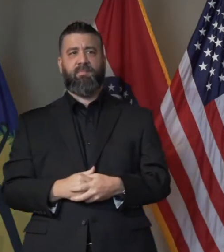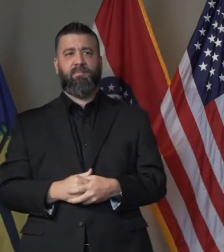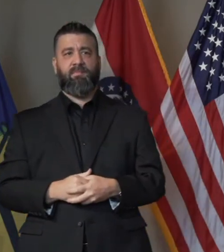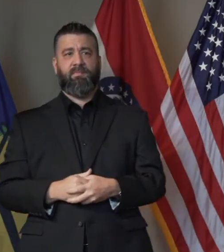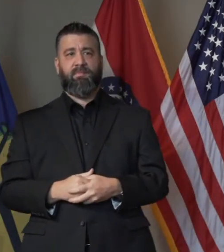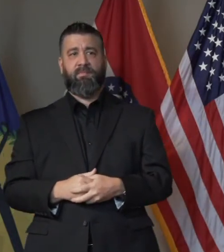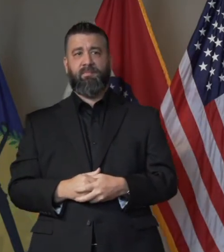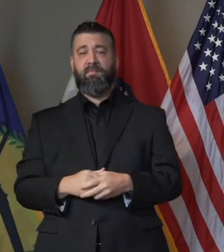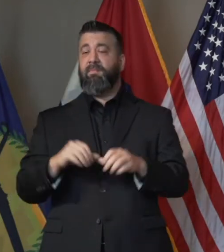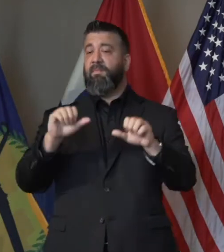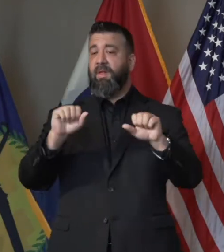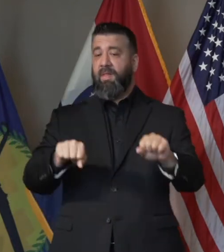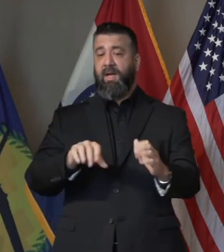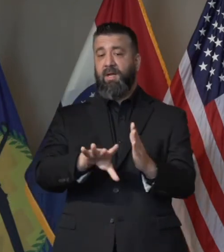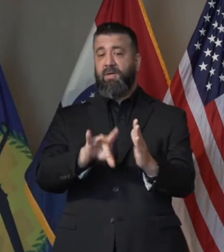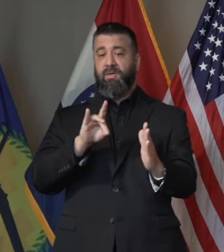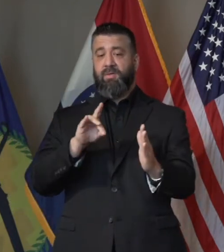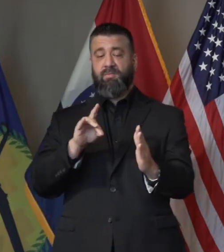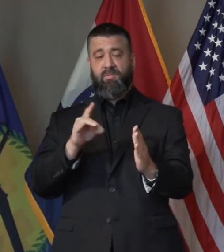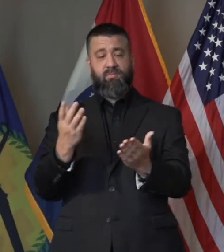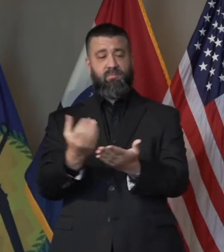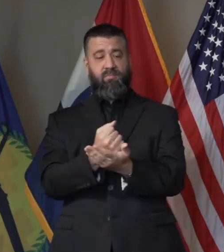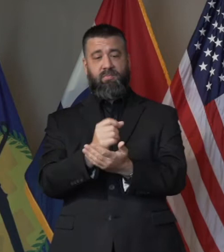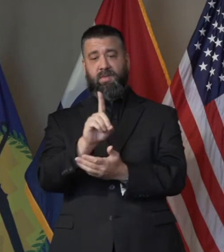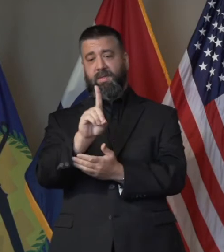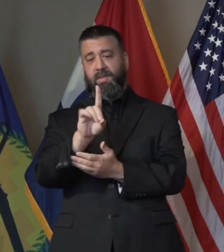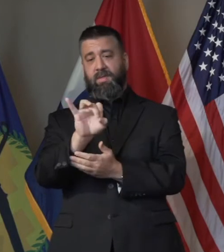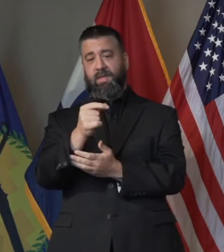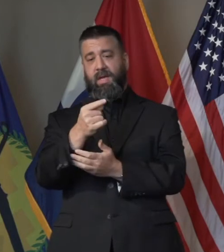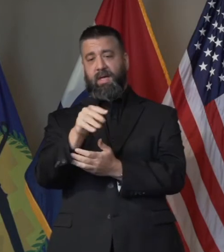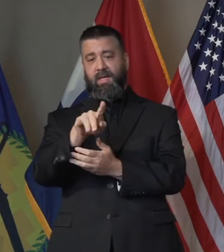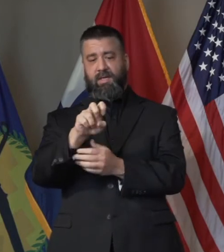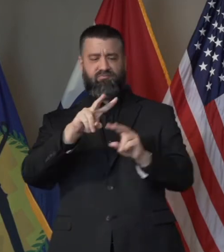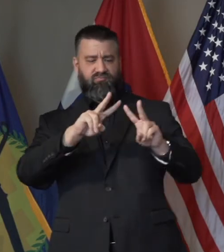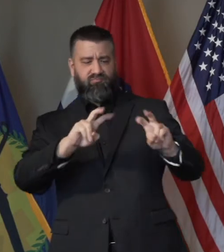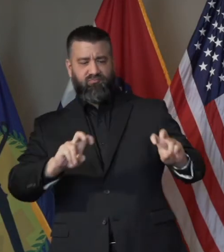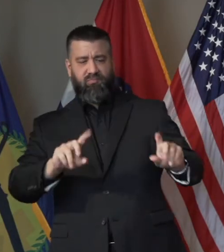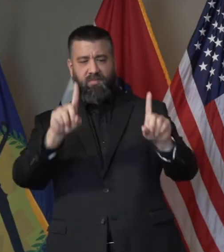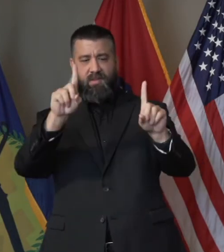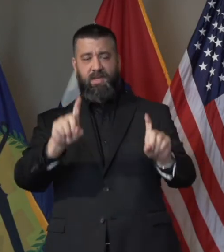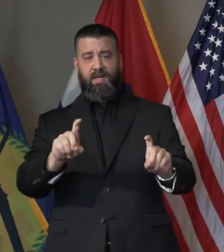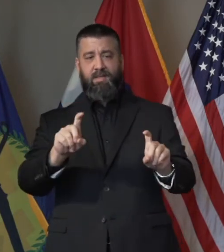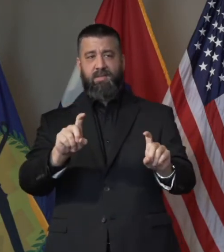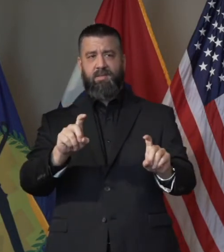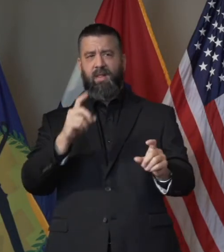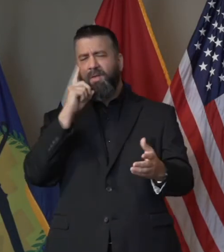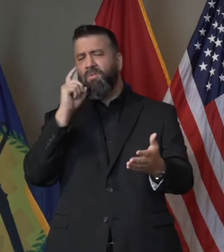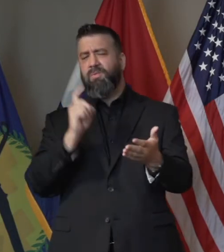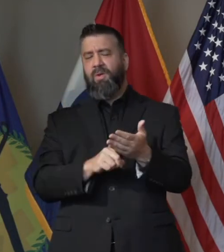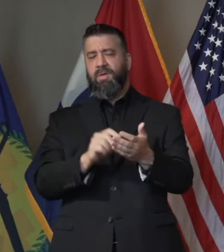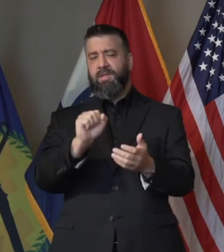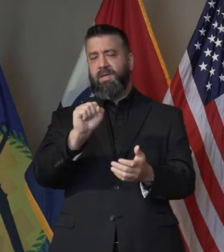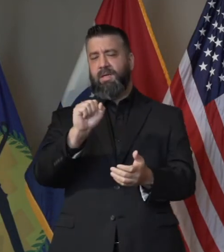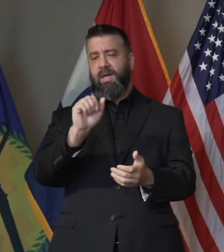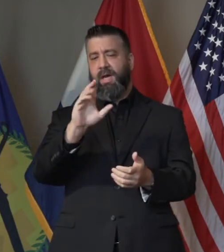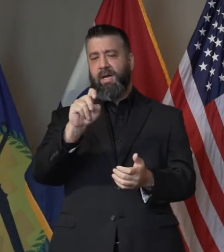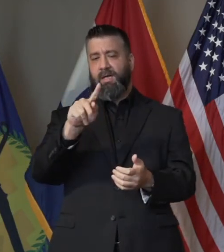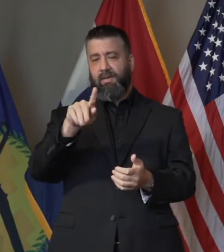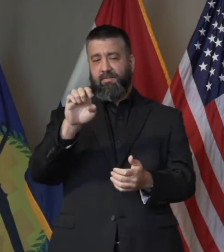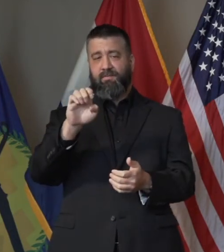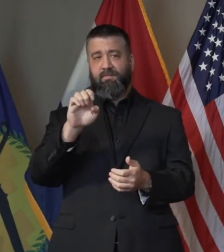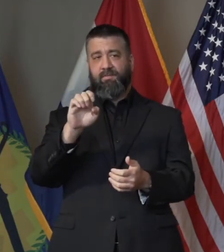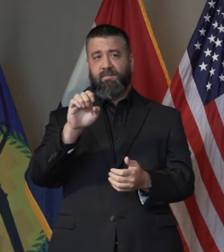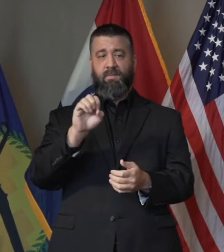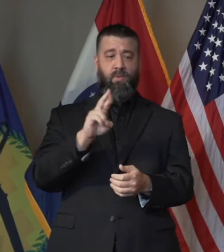They could choose to receive diagnostic testing to detect active COVID-19 infection or antibody testing to detect previous